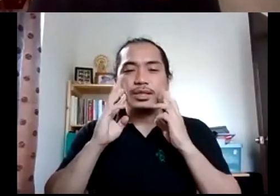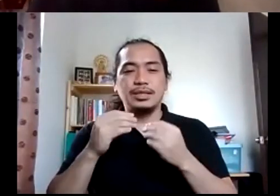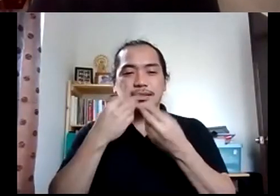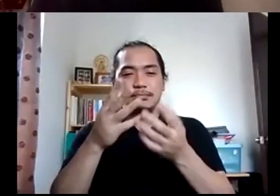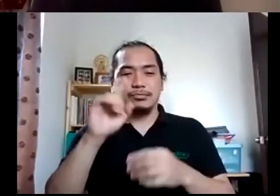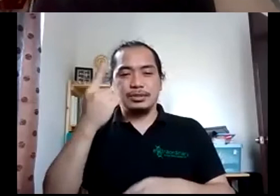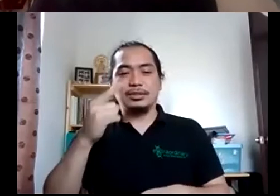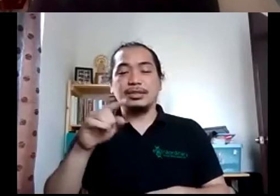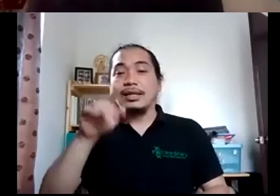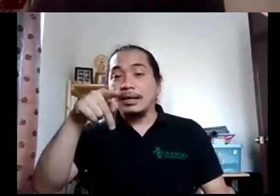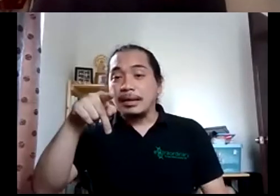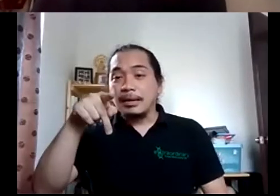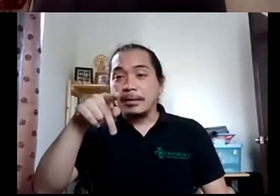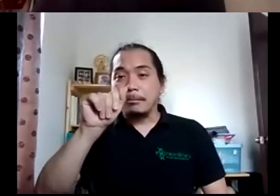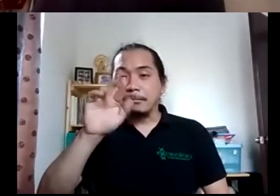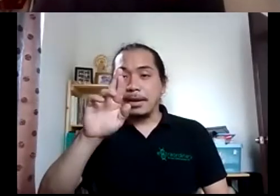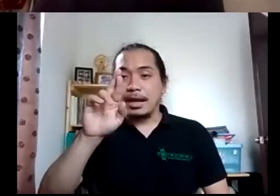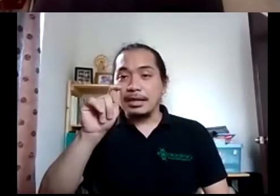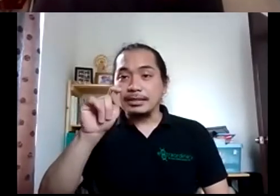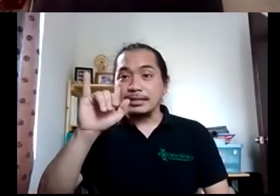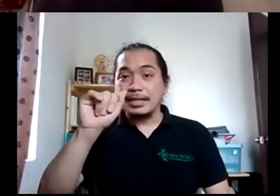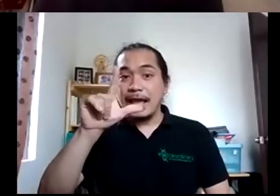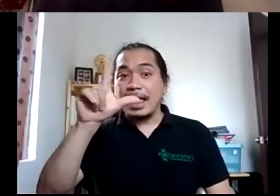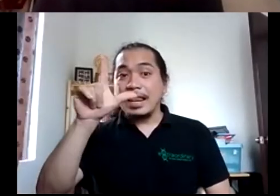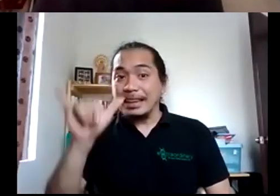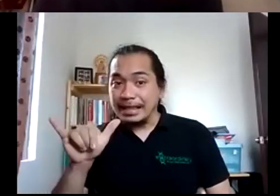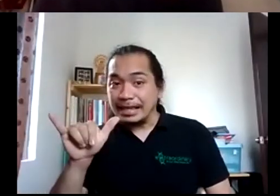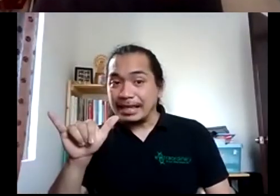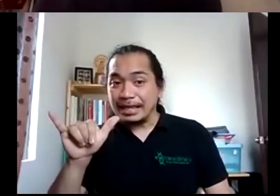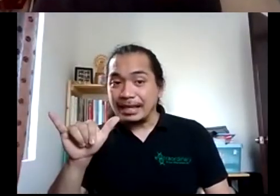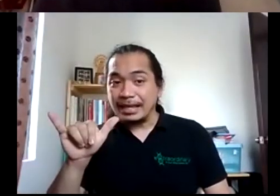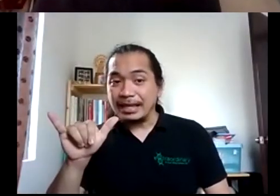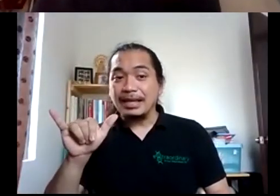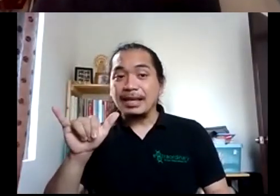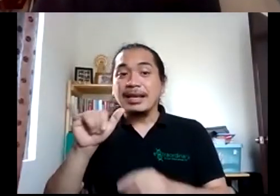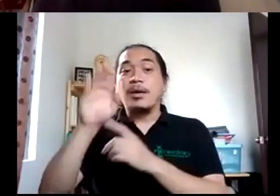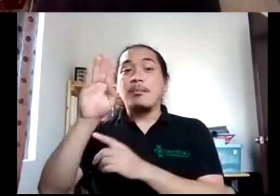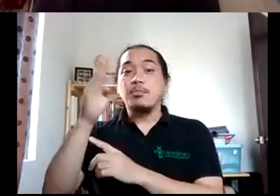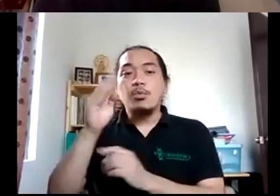just talked about recently, Woody gave us partially